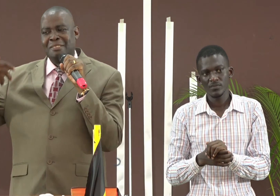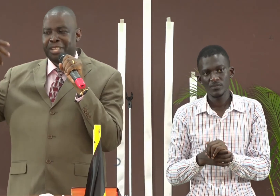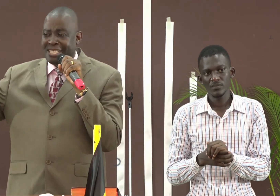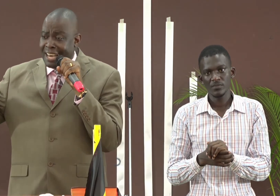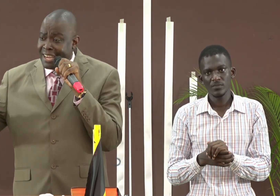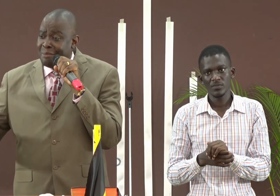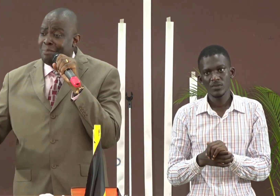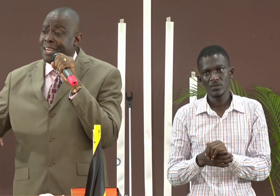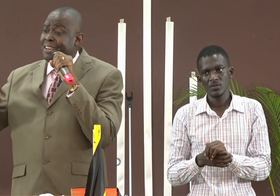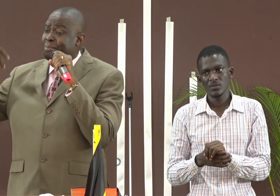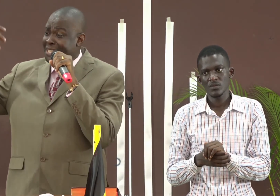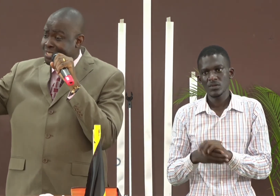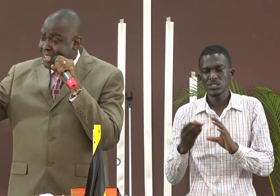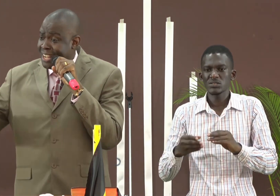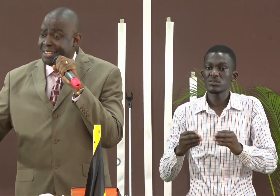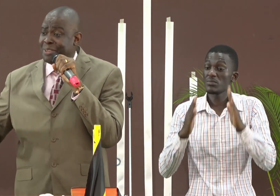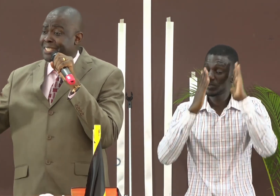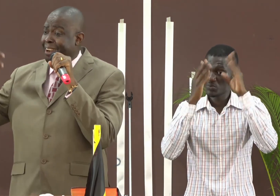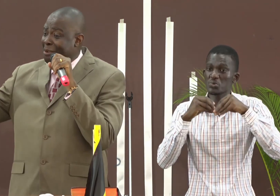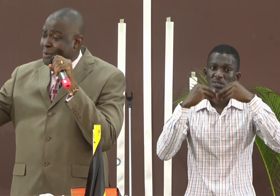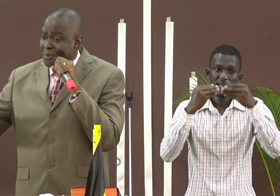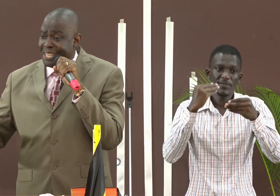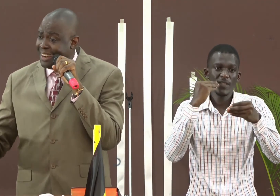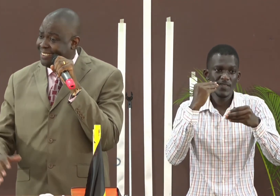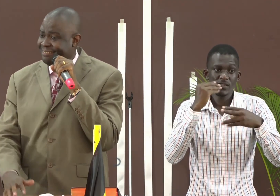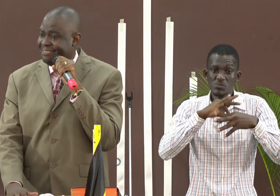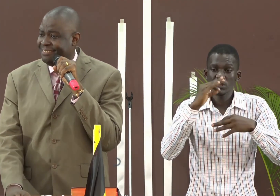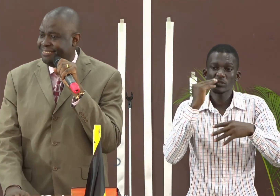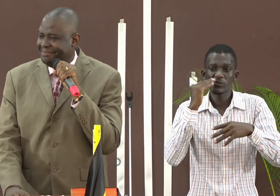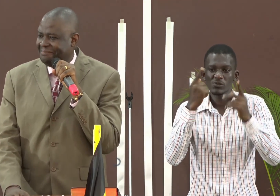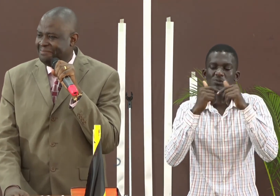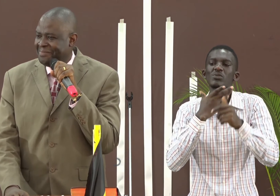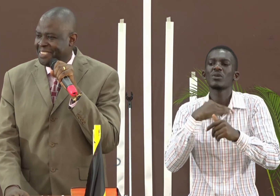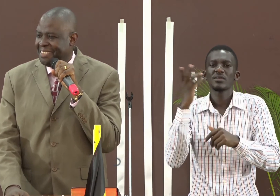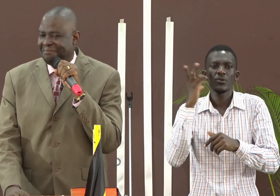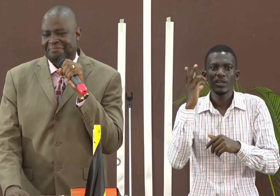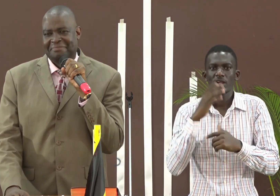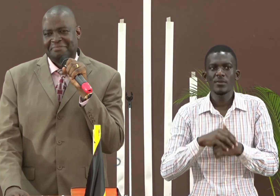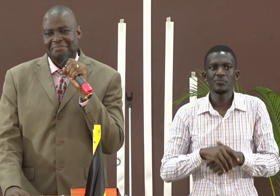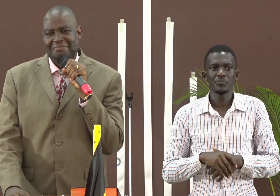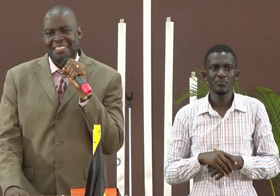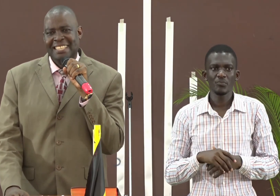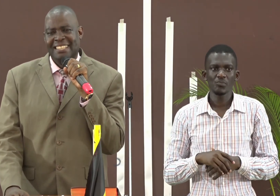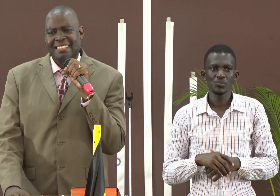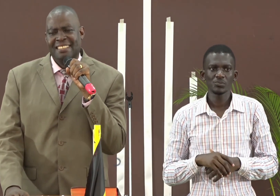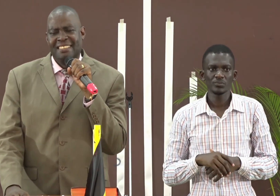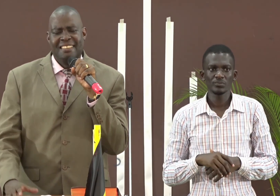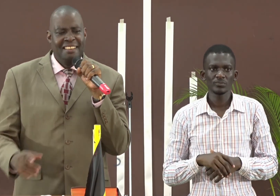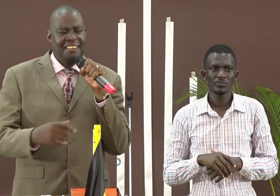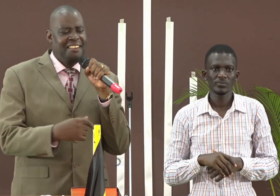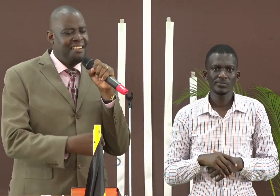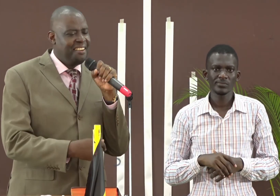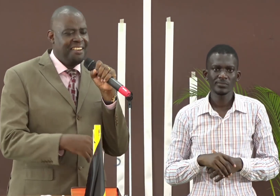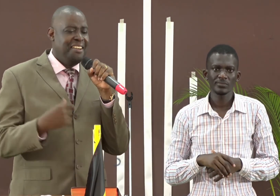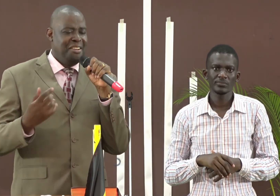ekisa n'atuleeteranga emmere buli kiseera gye twetaaga okuwulira. Using those few words, God can bring us